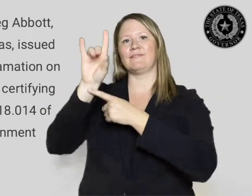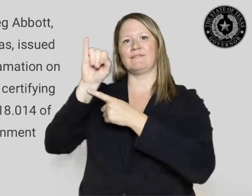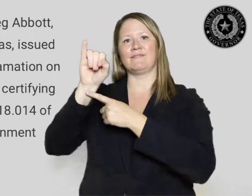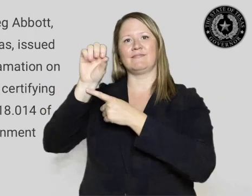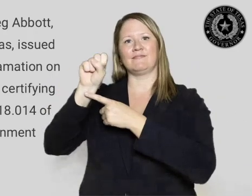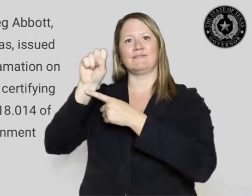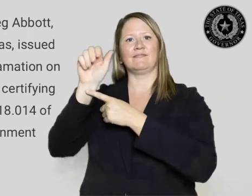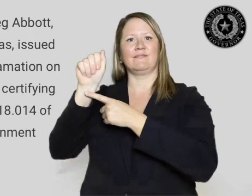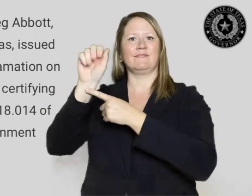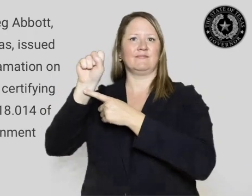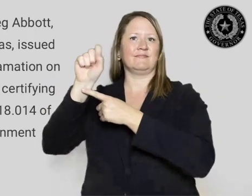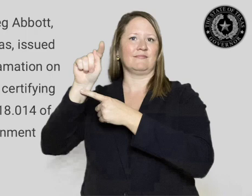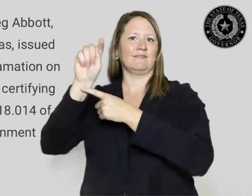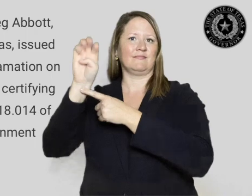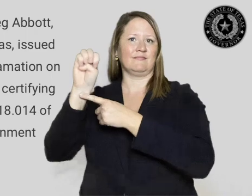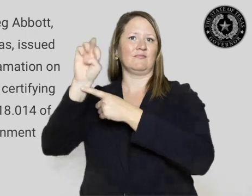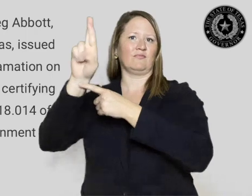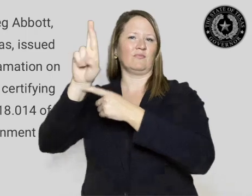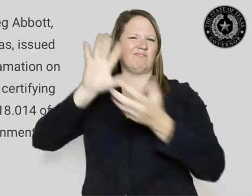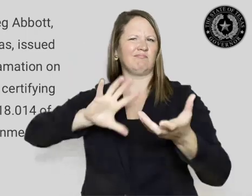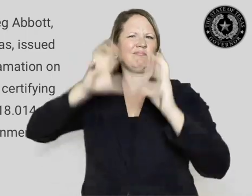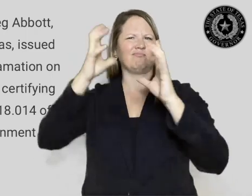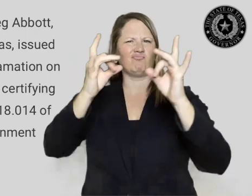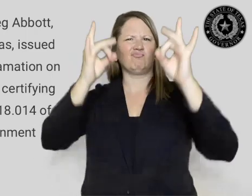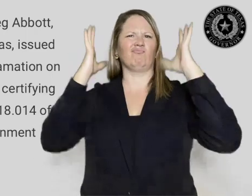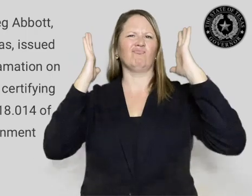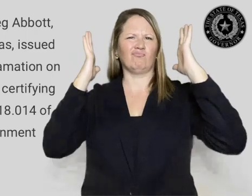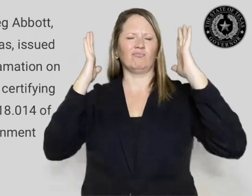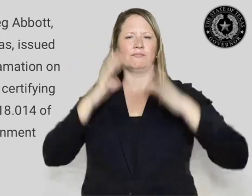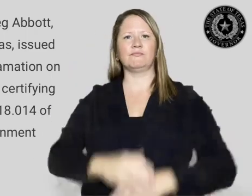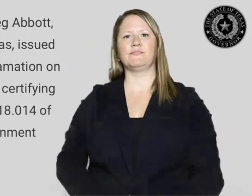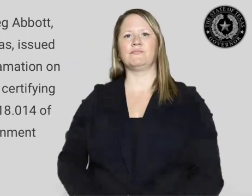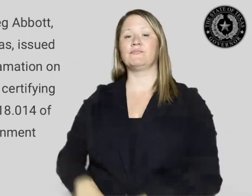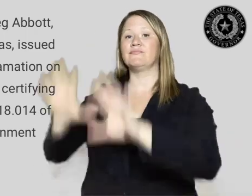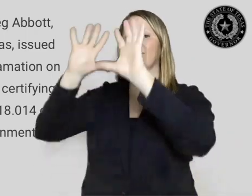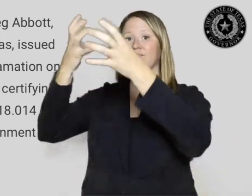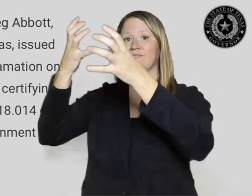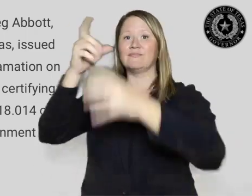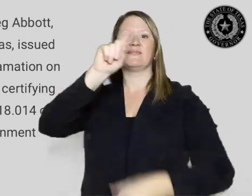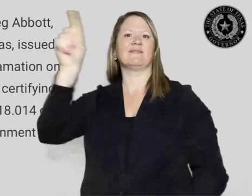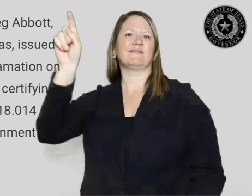13, 2020, certifying under Section